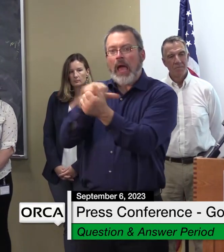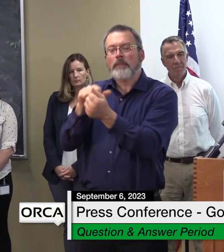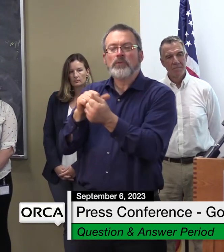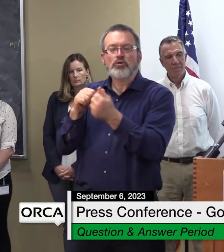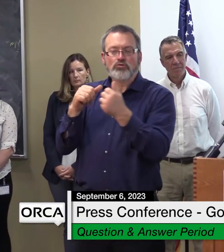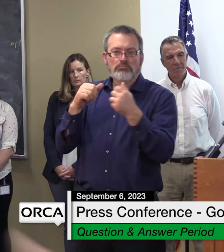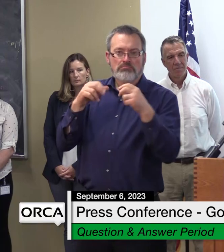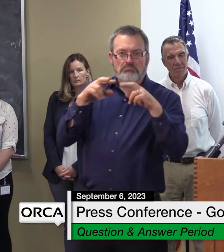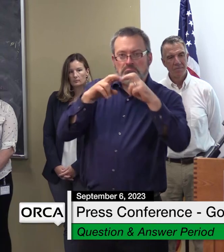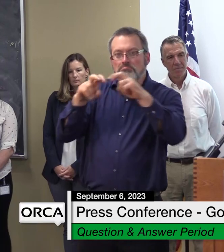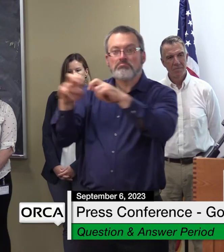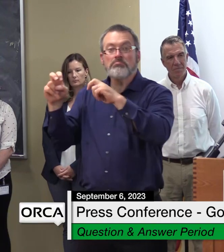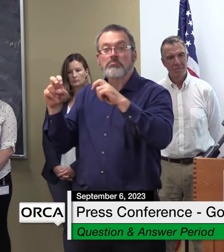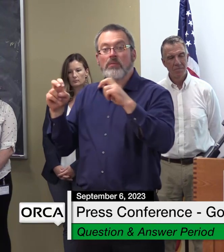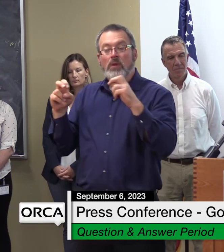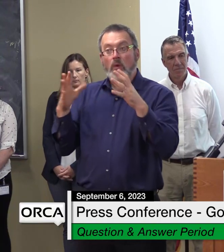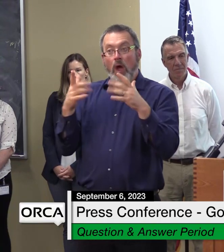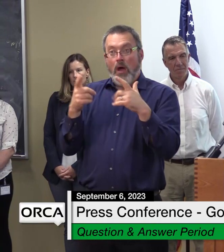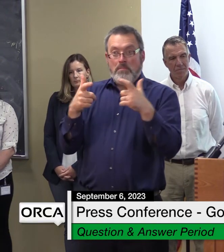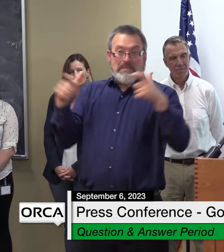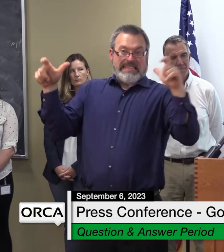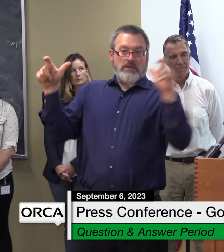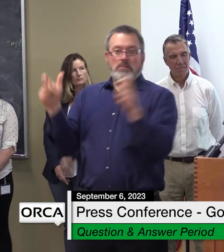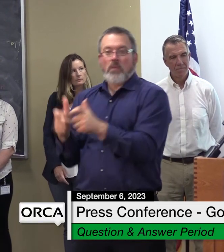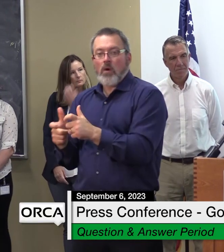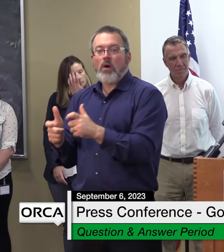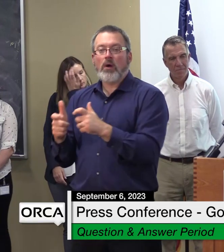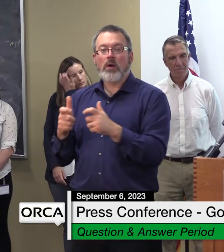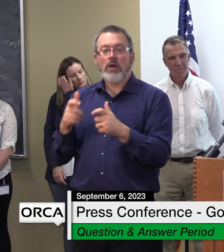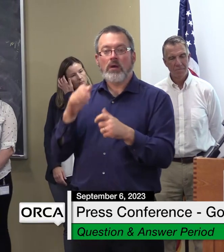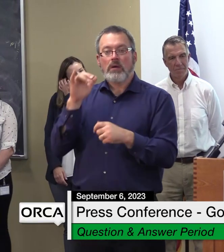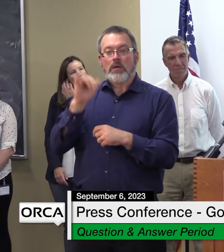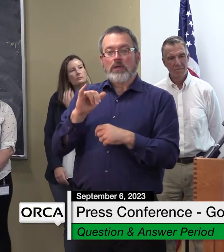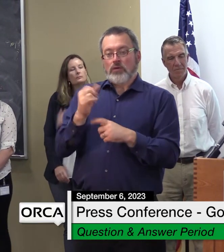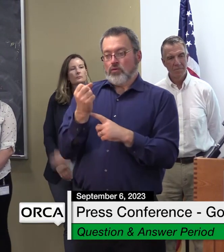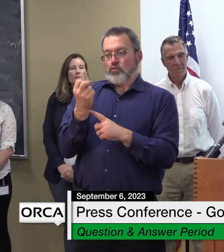Major damage considered $12 per square foot beyond.